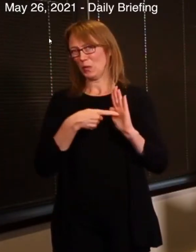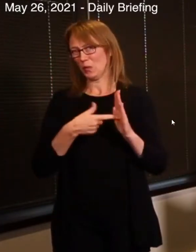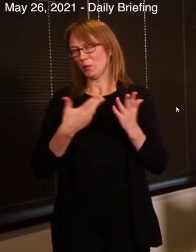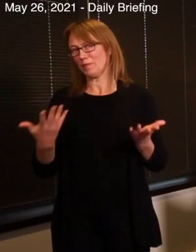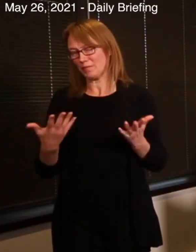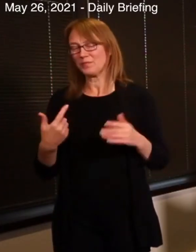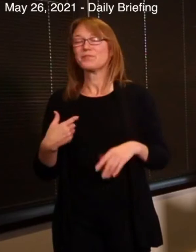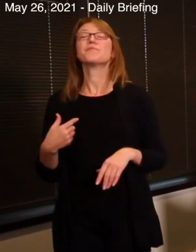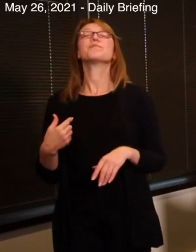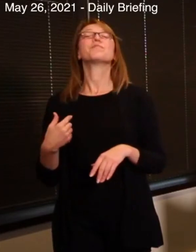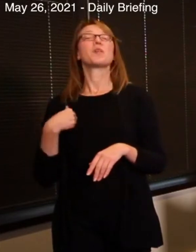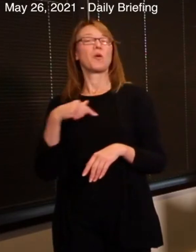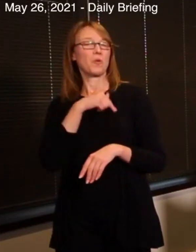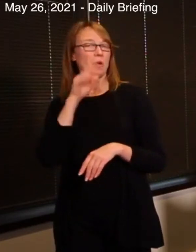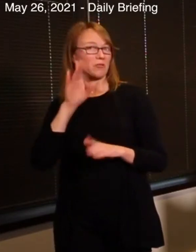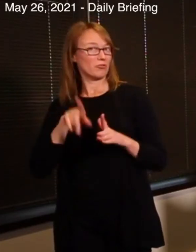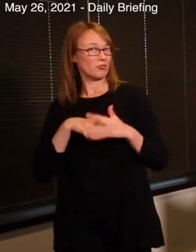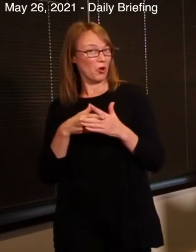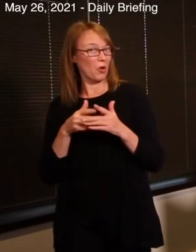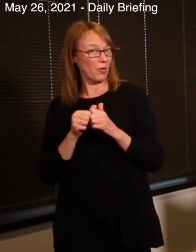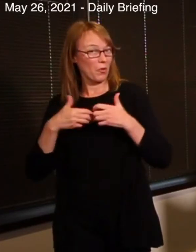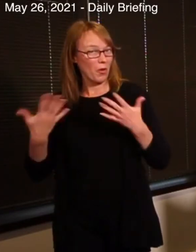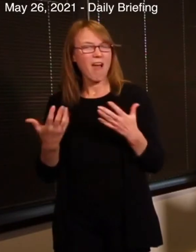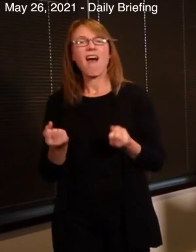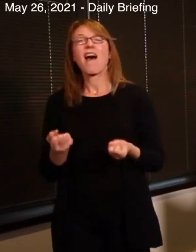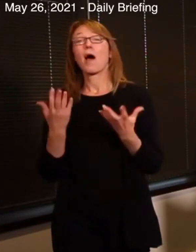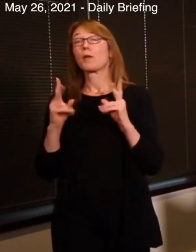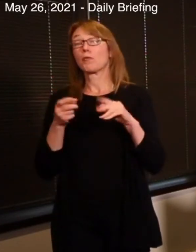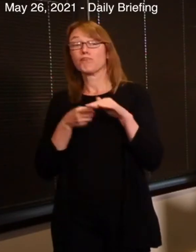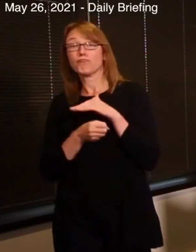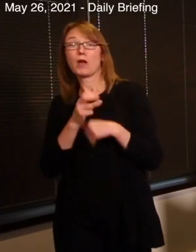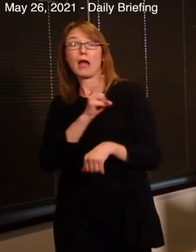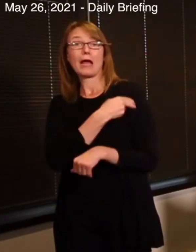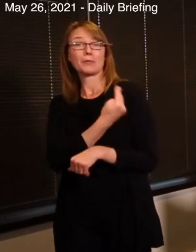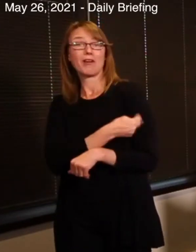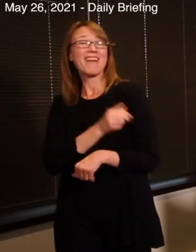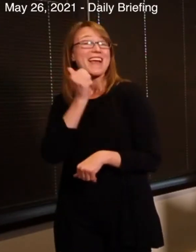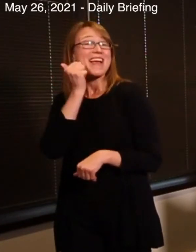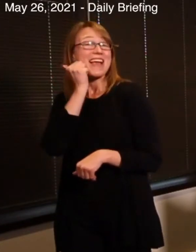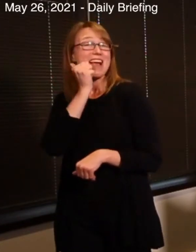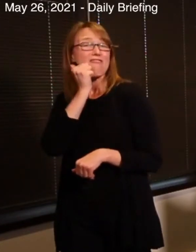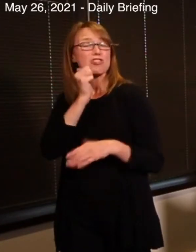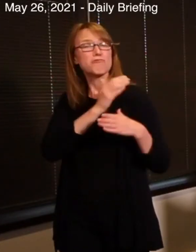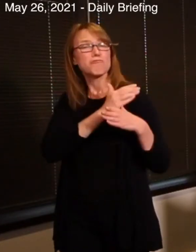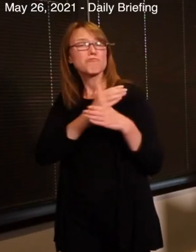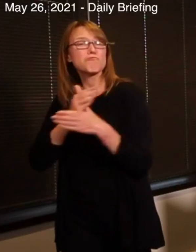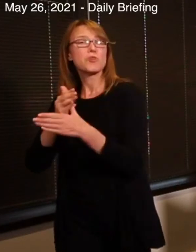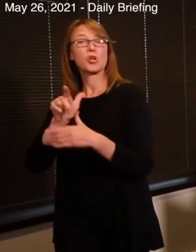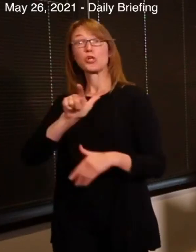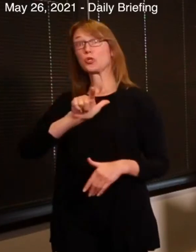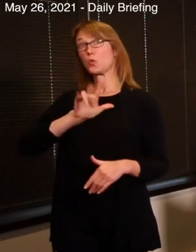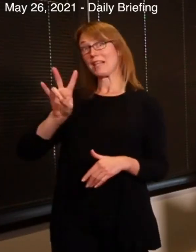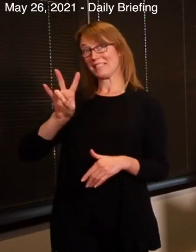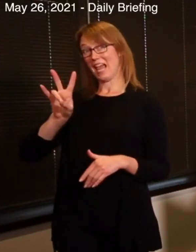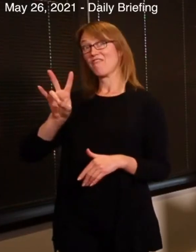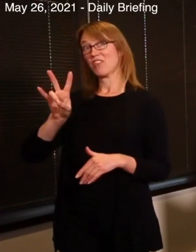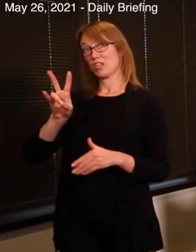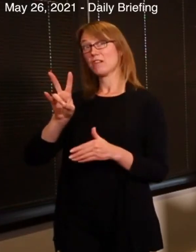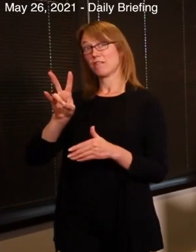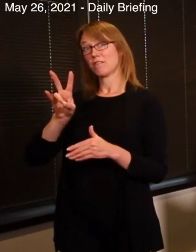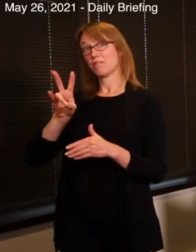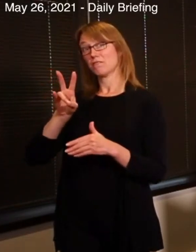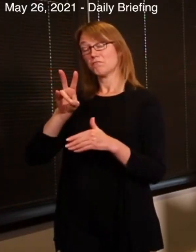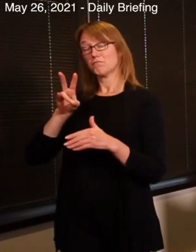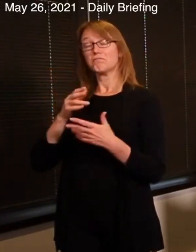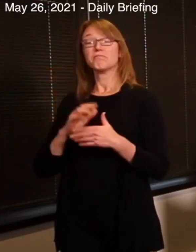regular hospital admissions. Our daily admissions number is now at 27, which is good. Our rolling